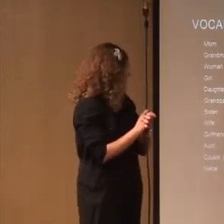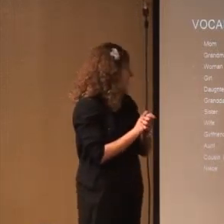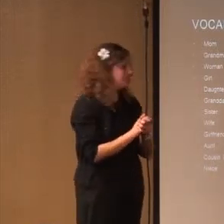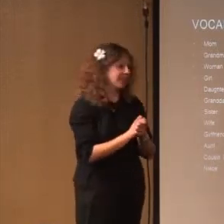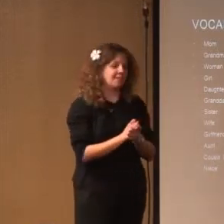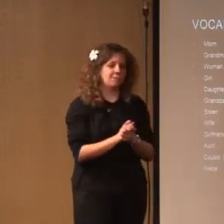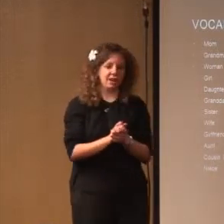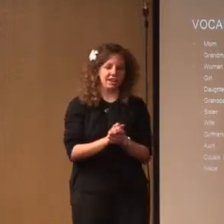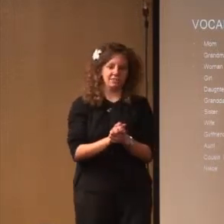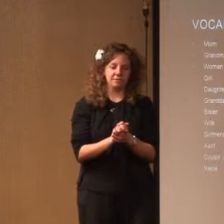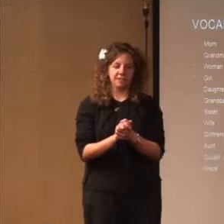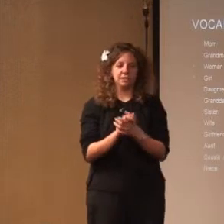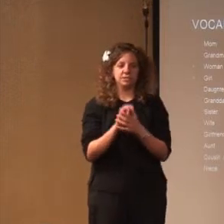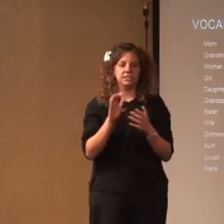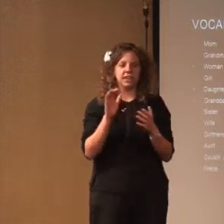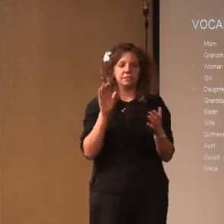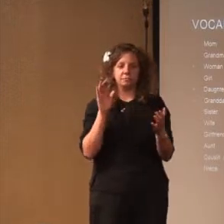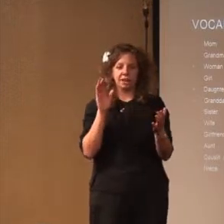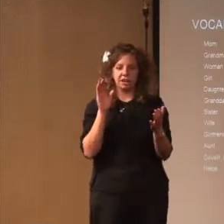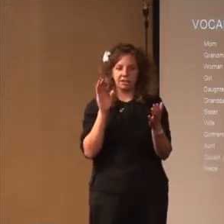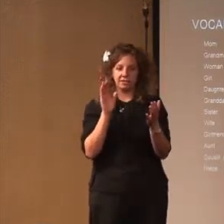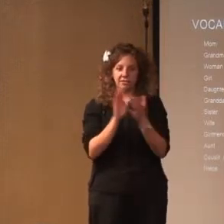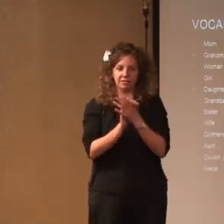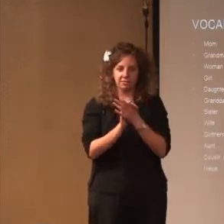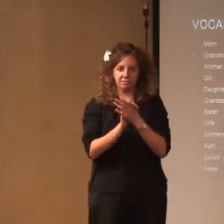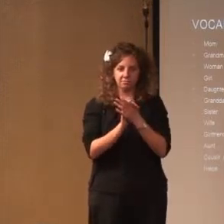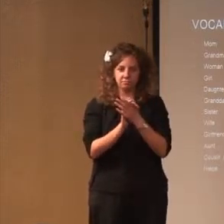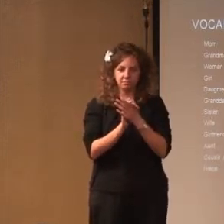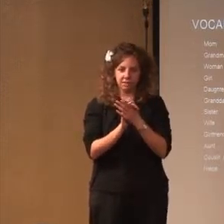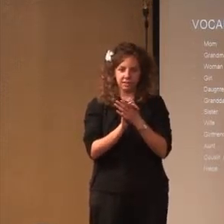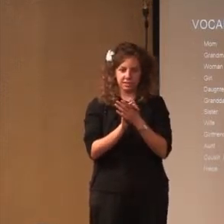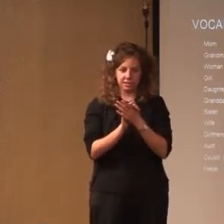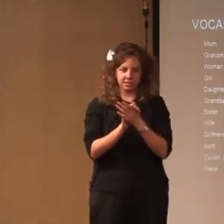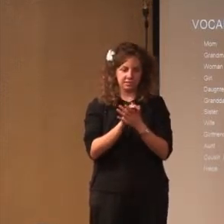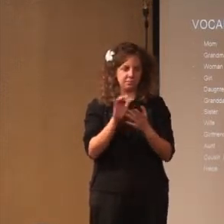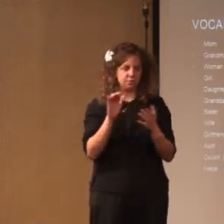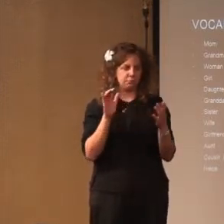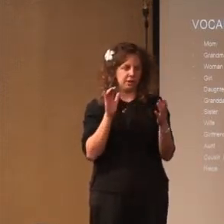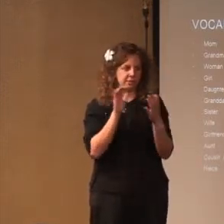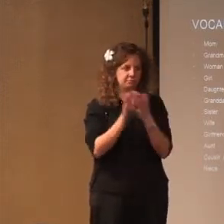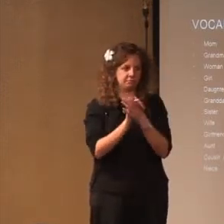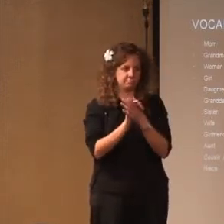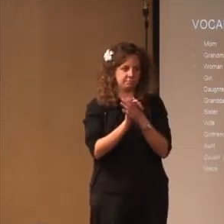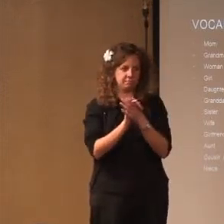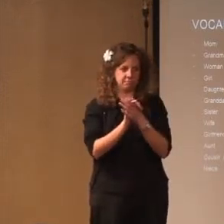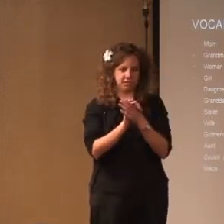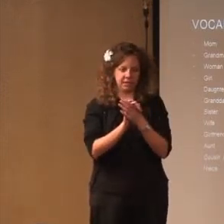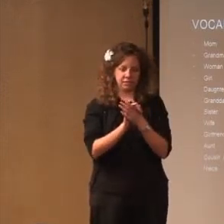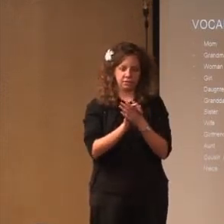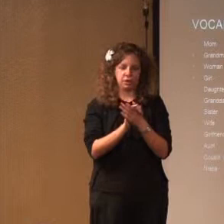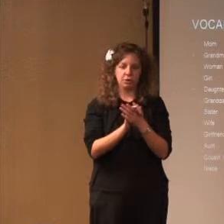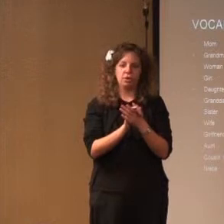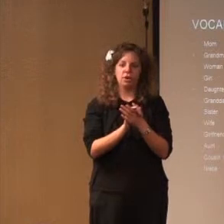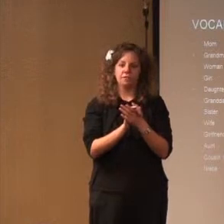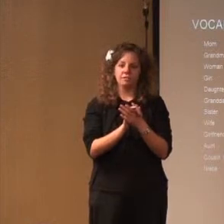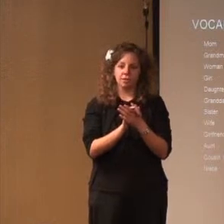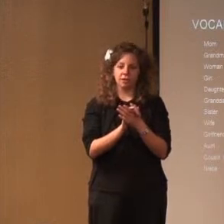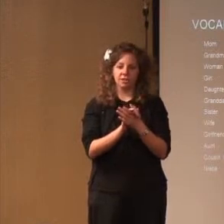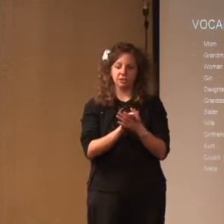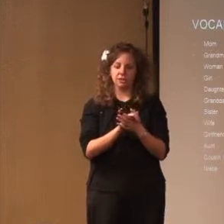And then we have wife. Okay, so the sign for Mary is this. So Mary. Okay, so for this one,